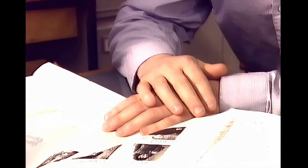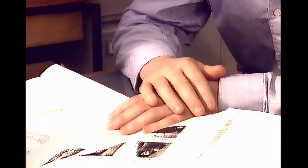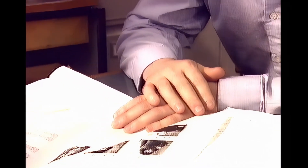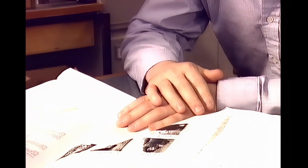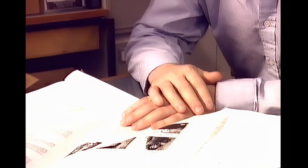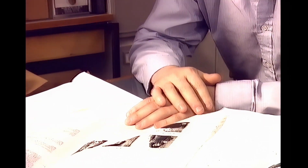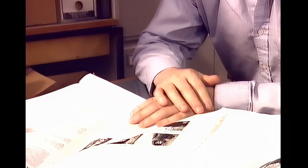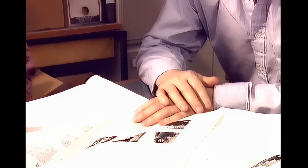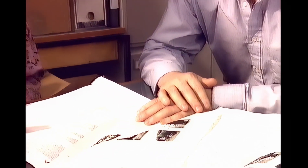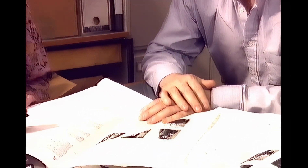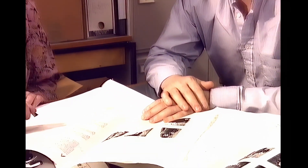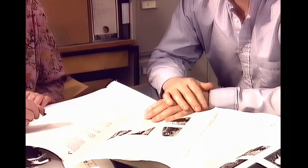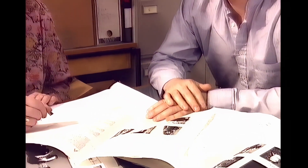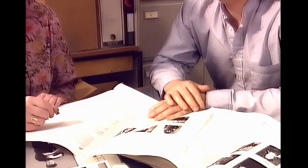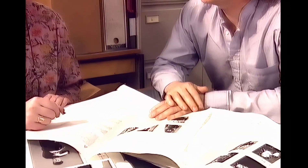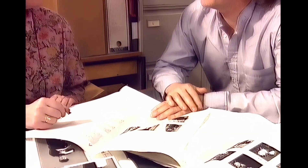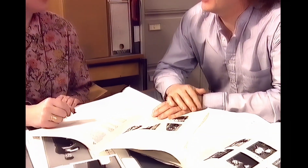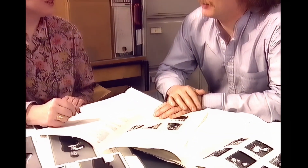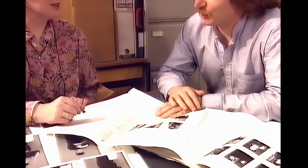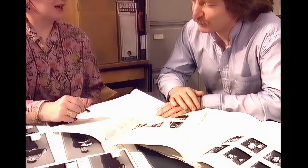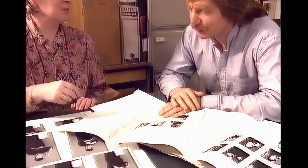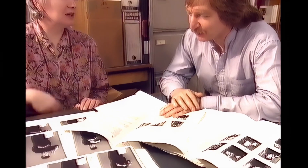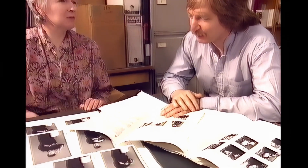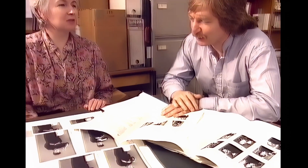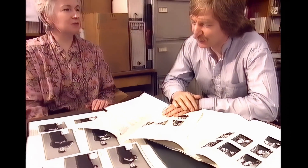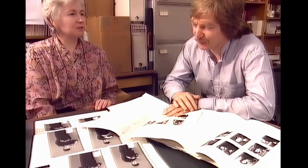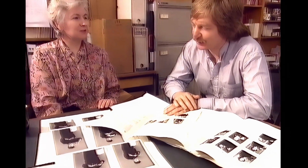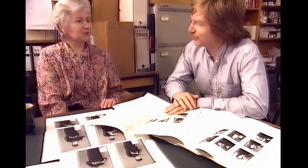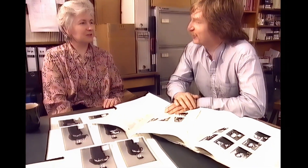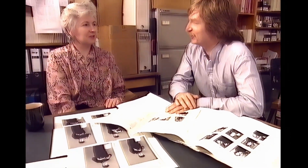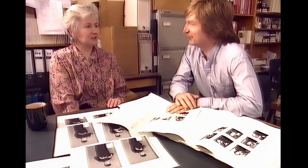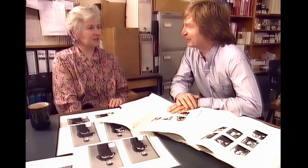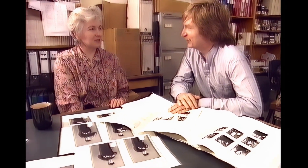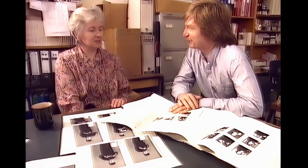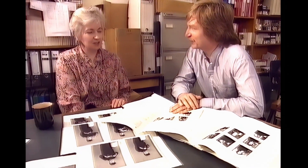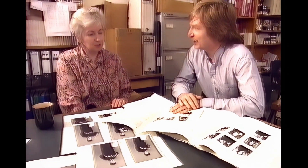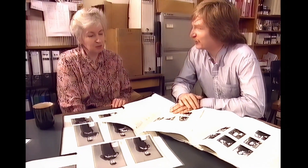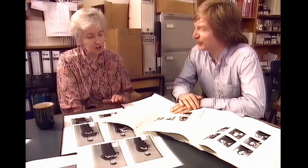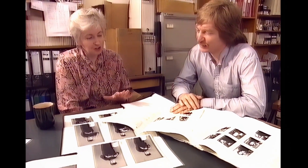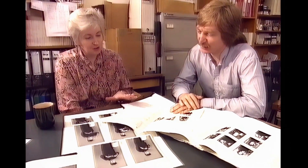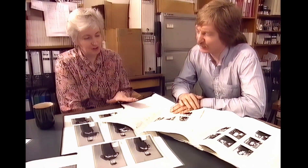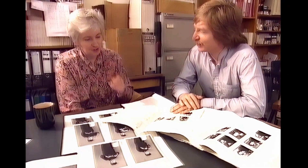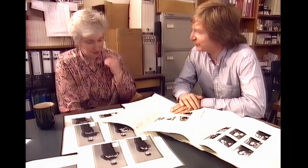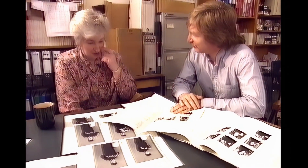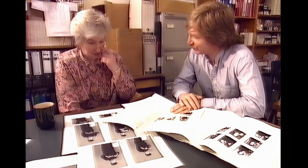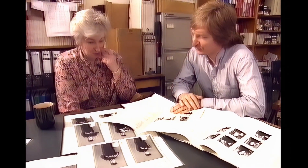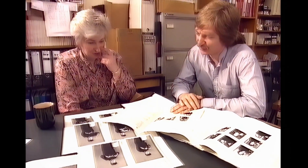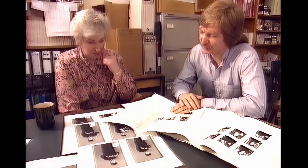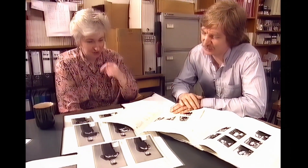Are you saying Fosdick is regional? I'm based on my experiences. You I've probably- only had you- Gateshead yeah, you district obviously have haven't- actually...